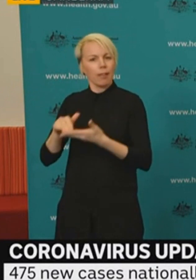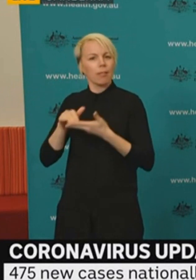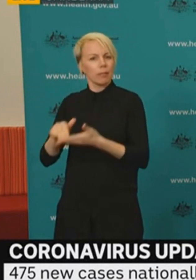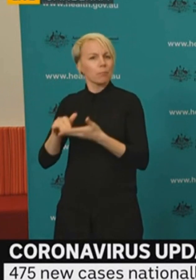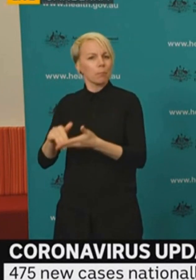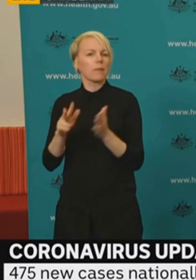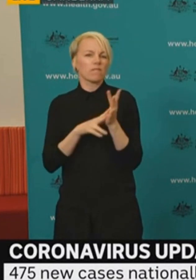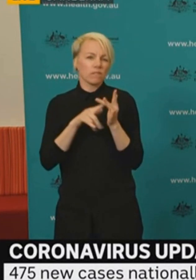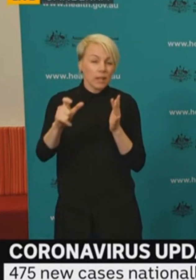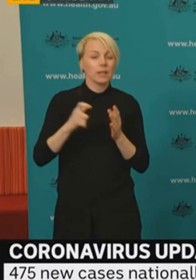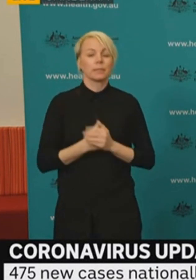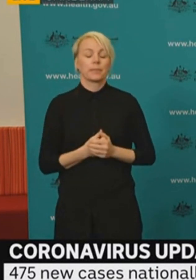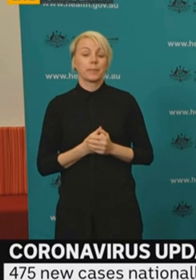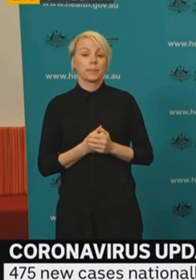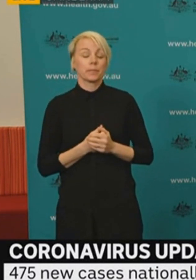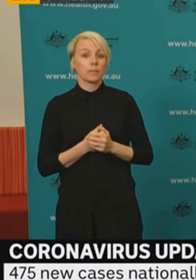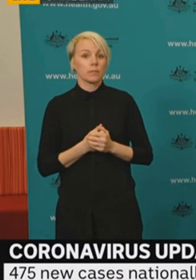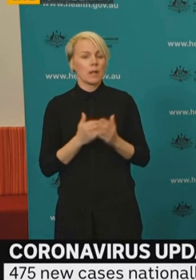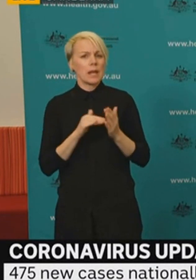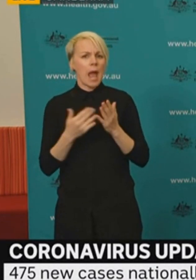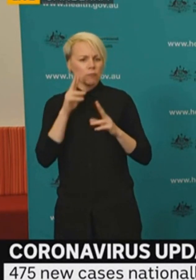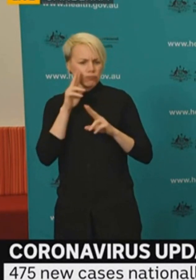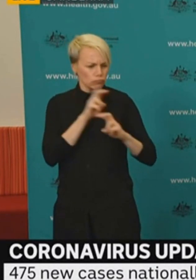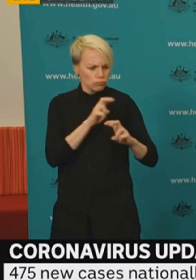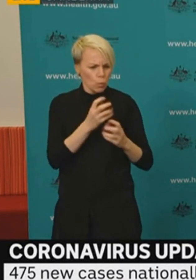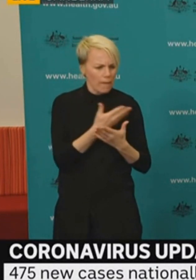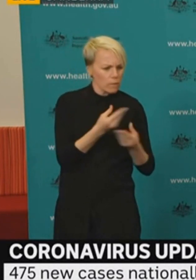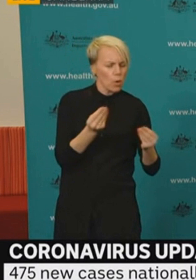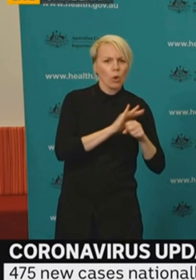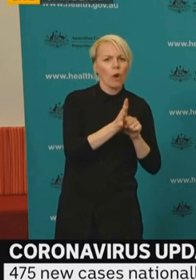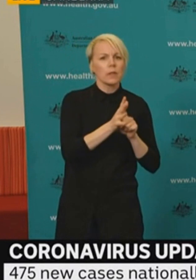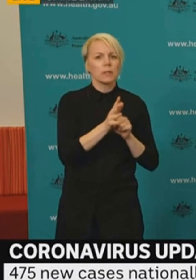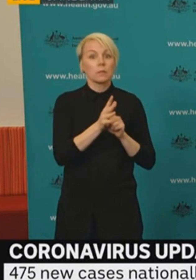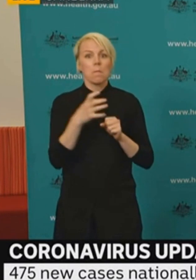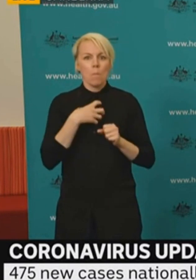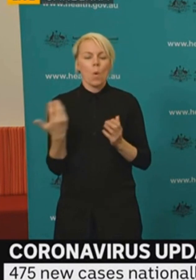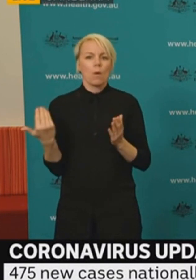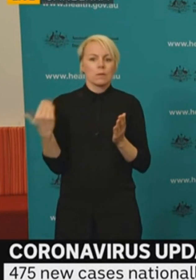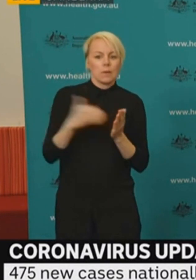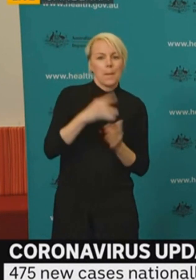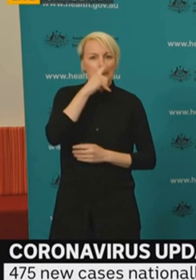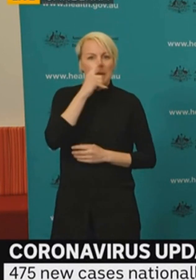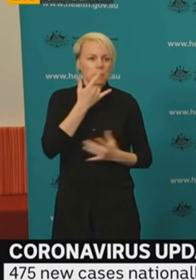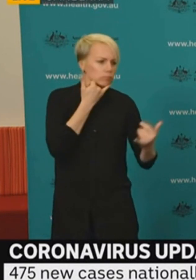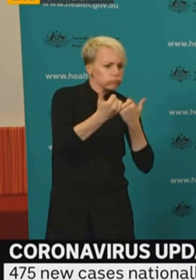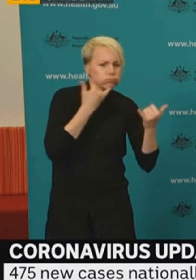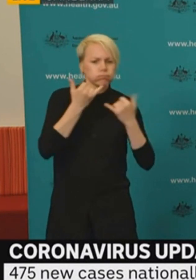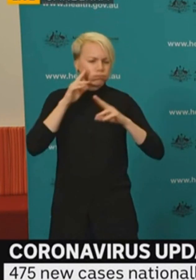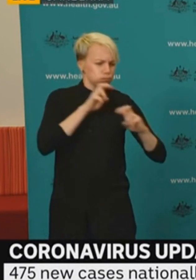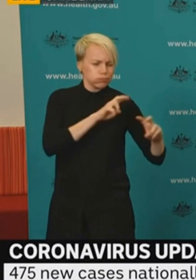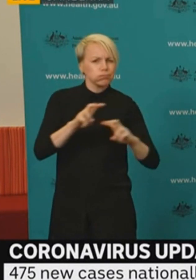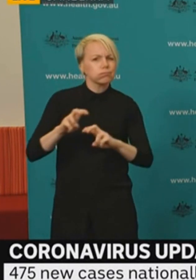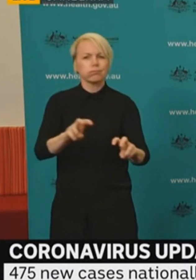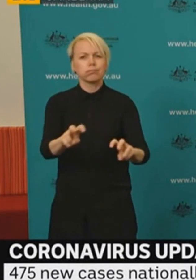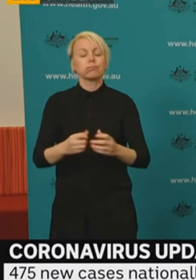The contact tracing has been ramped up to extraordinary levels, both within the Victorian Department of Health and Human Services, but